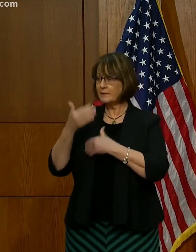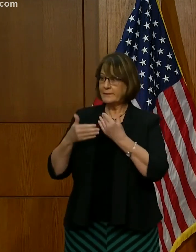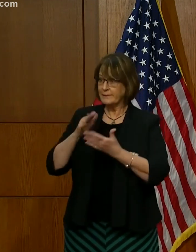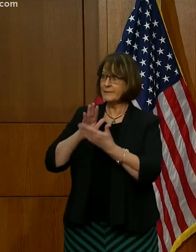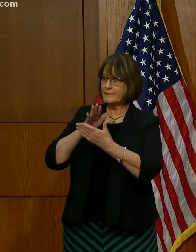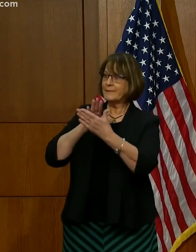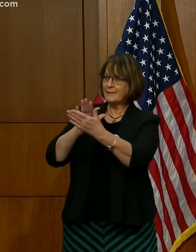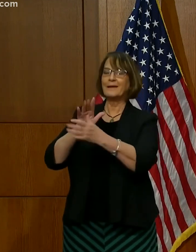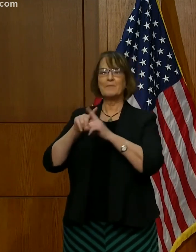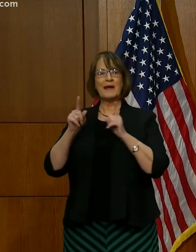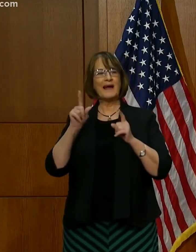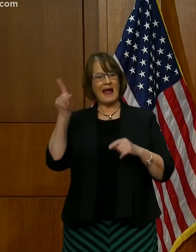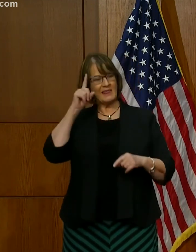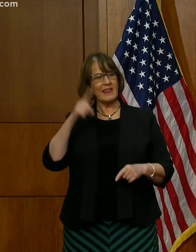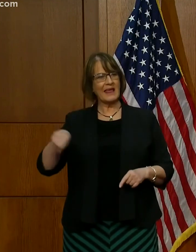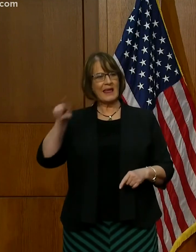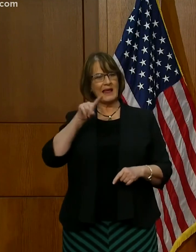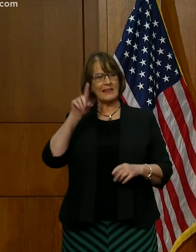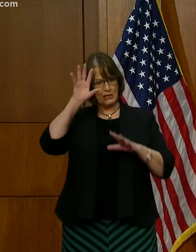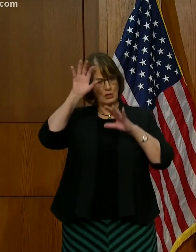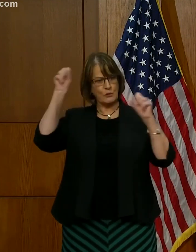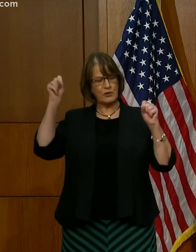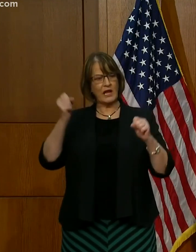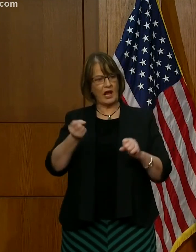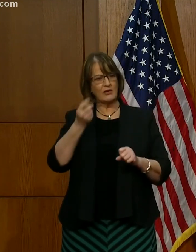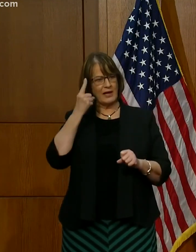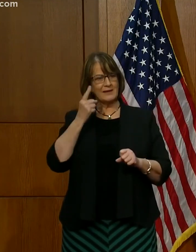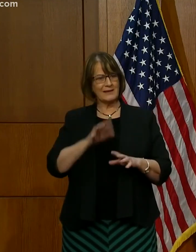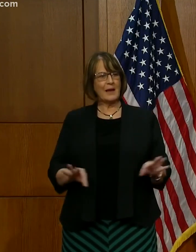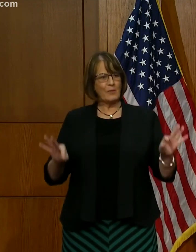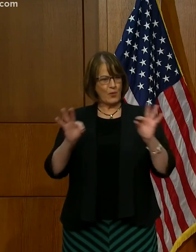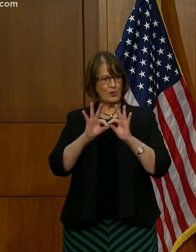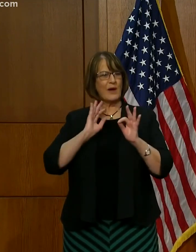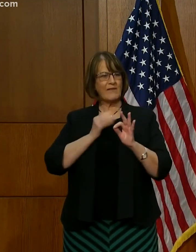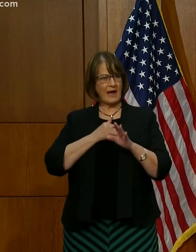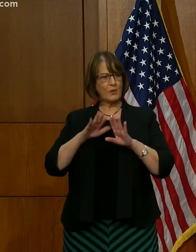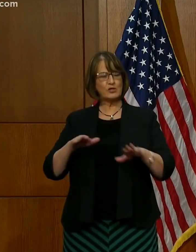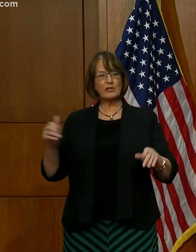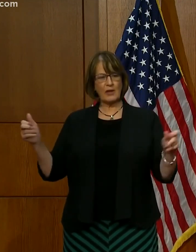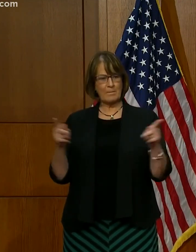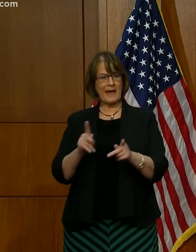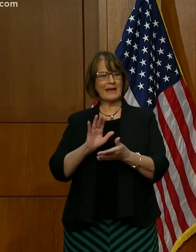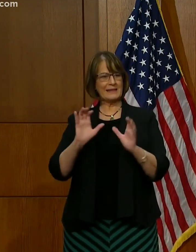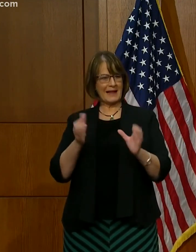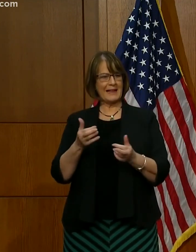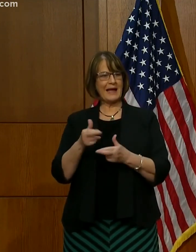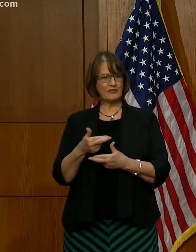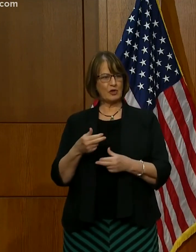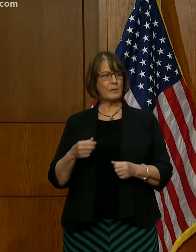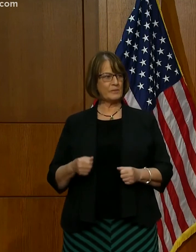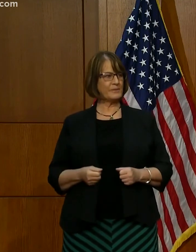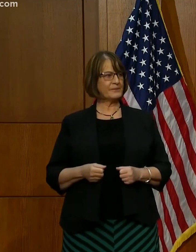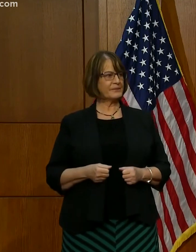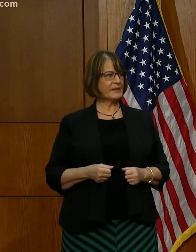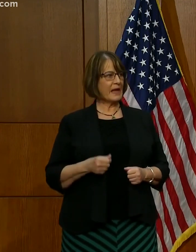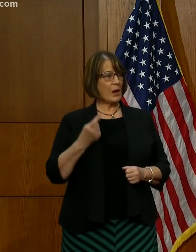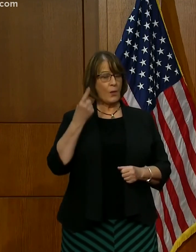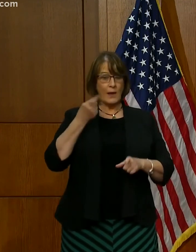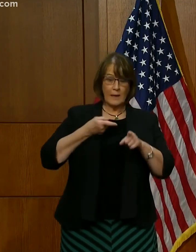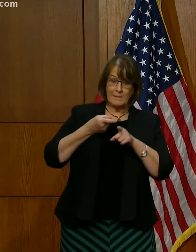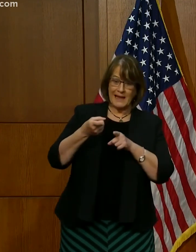understand why it's important to have our children back in the classrooms. And I think the main thing we need to emphasize, and